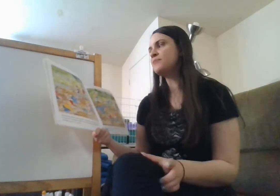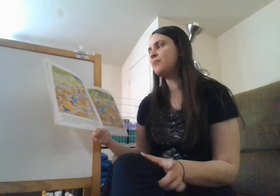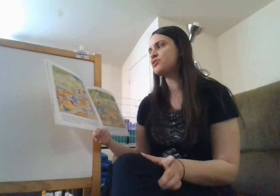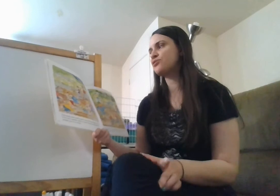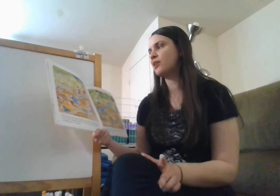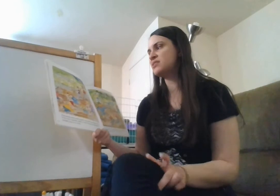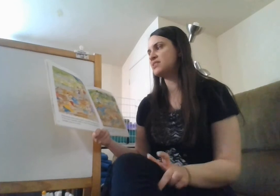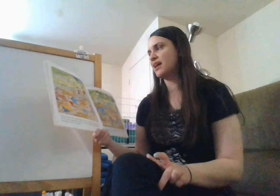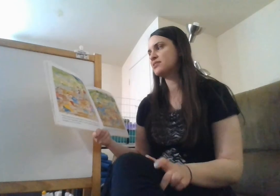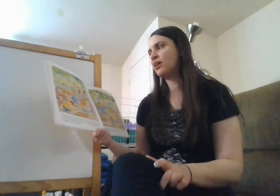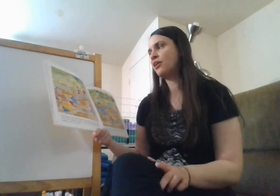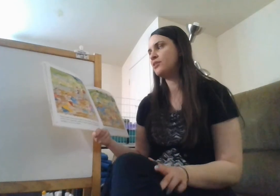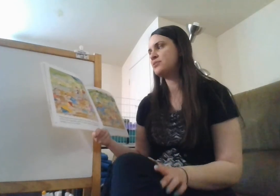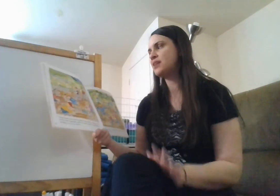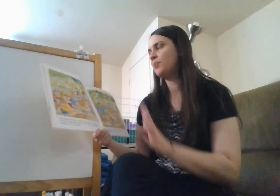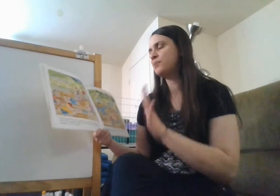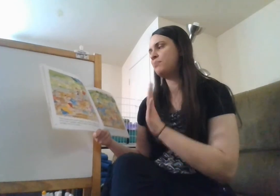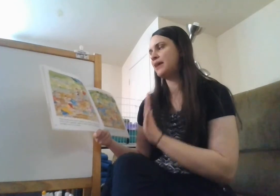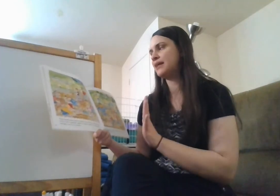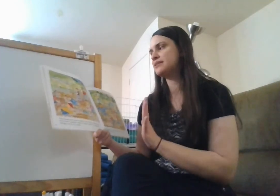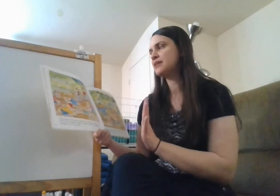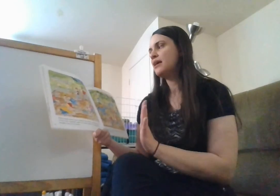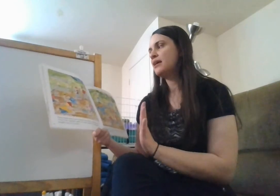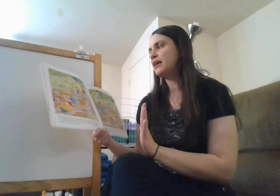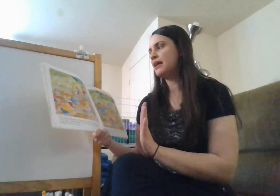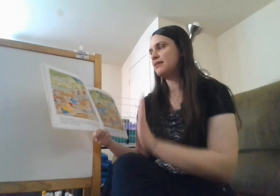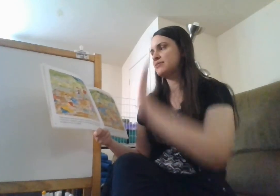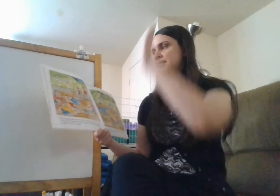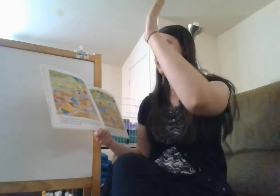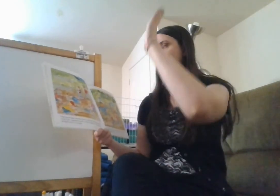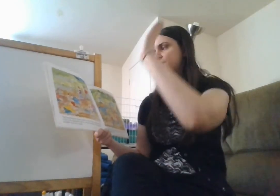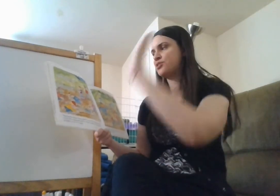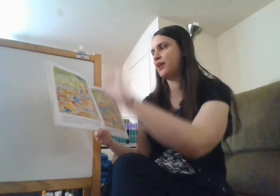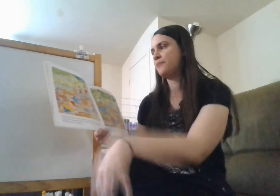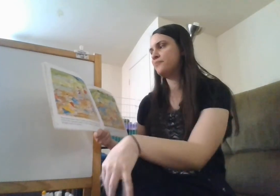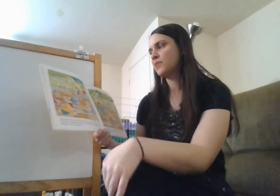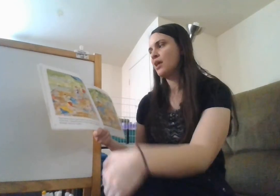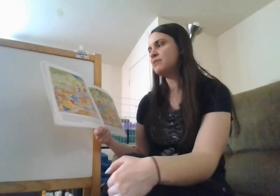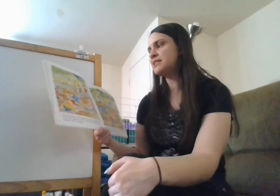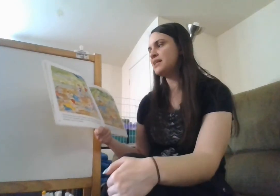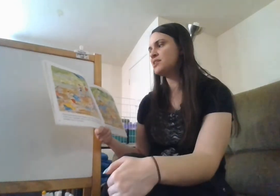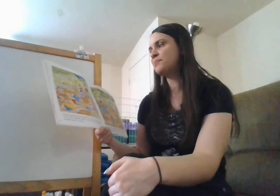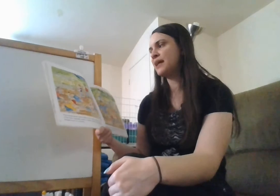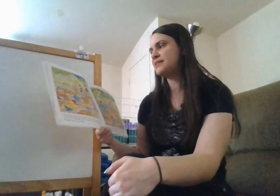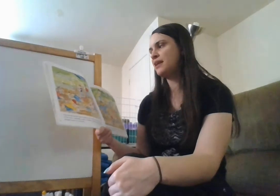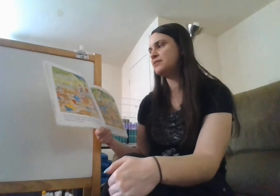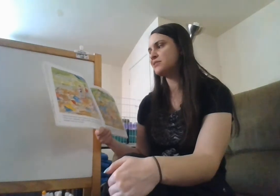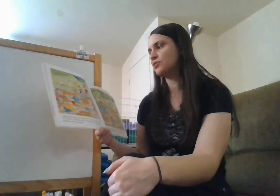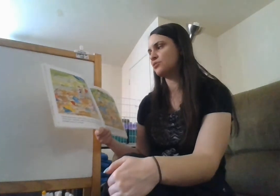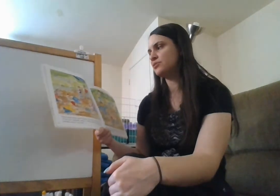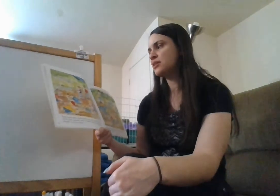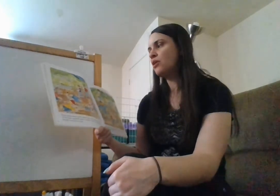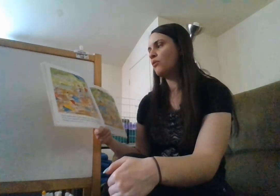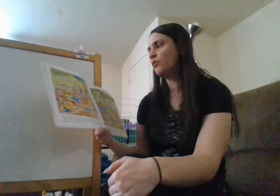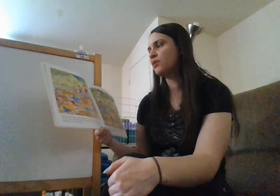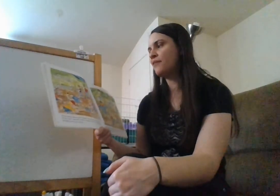Sometimes string or sticks are used to help the plants stand up straight. When seeds are planted in circles or covered